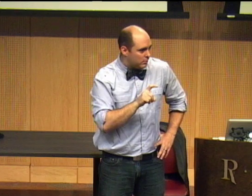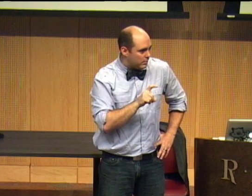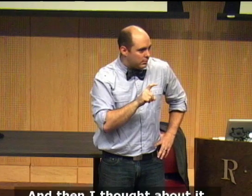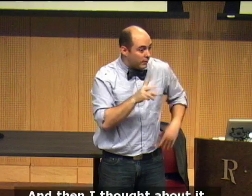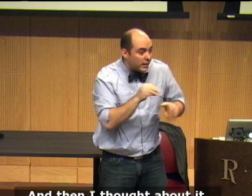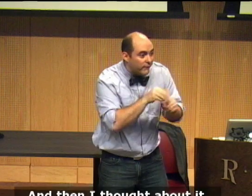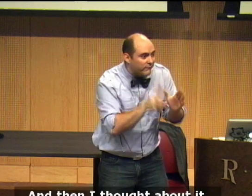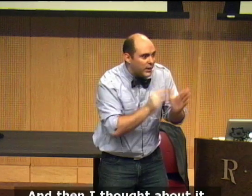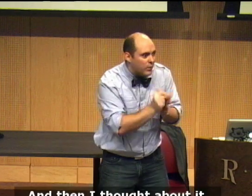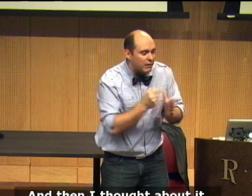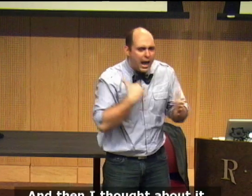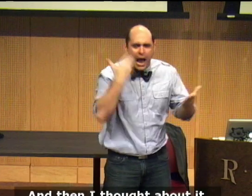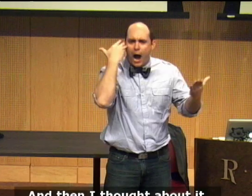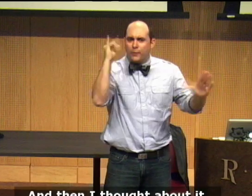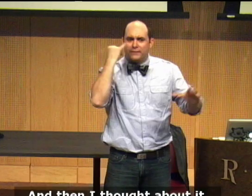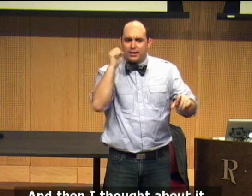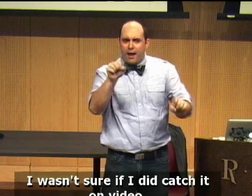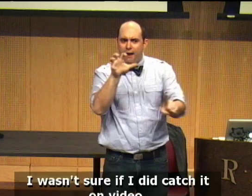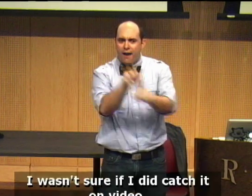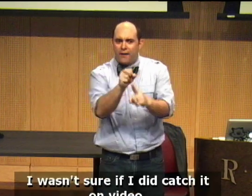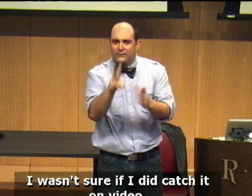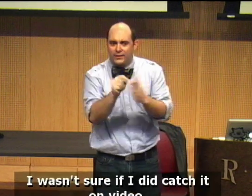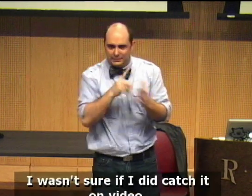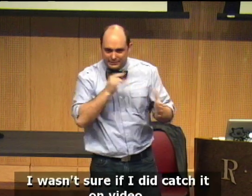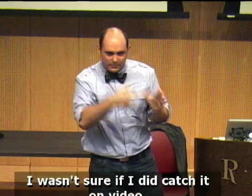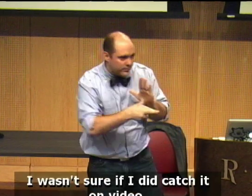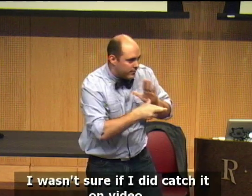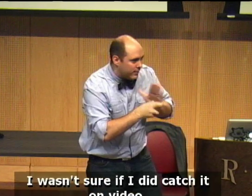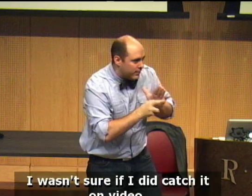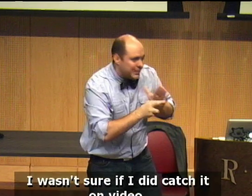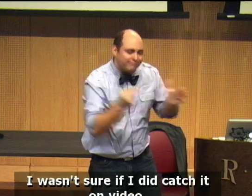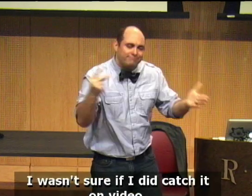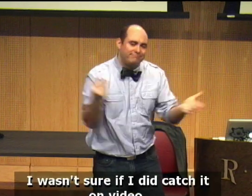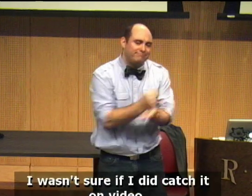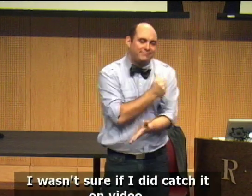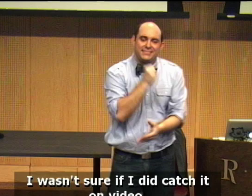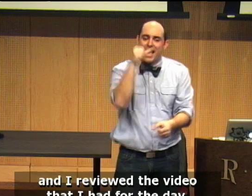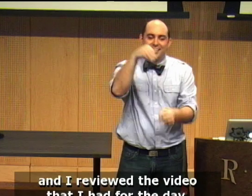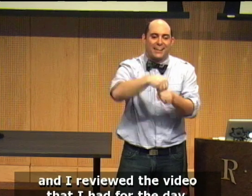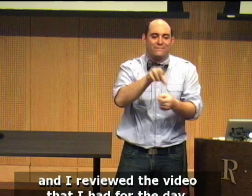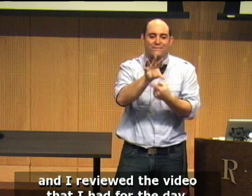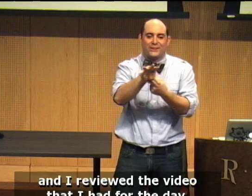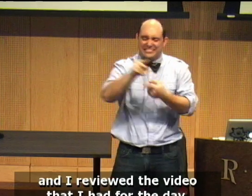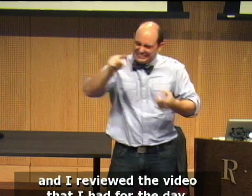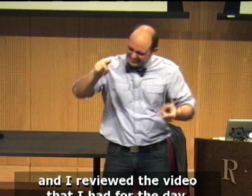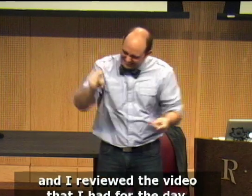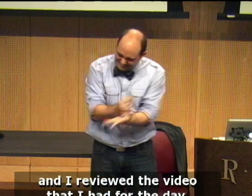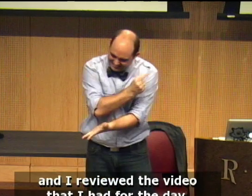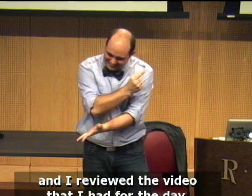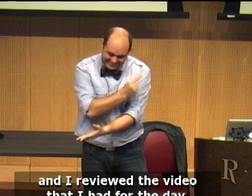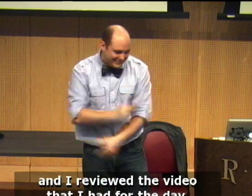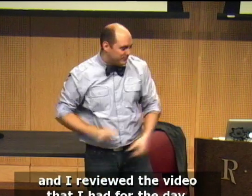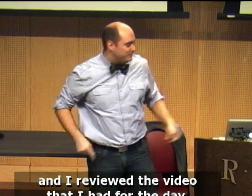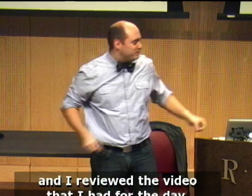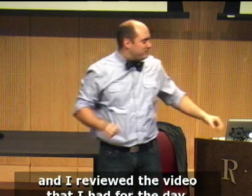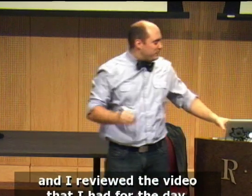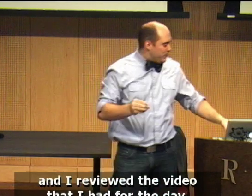And then I thought about it. I wasn't sure if I did catch it on video, and I reviewed the video that I had for the day,